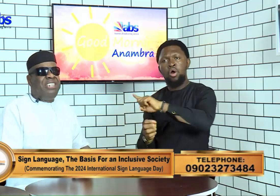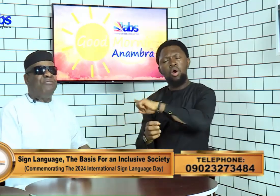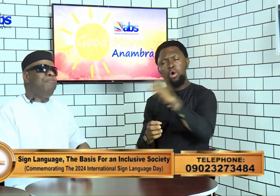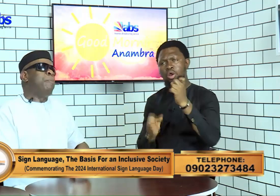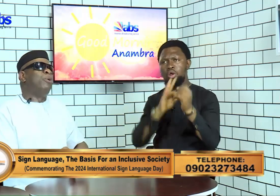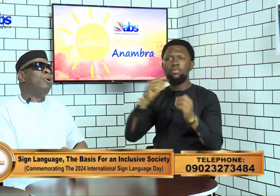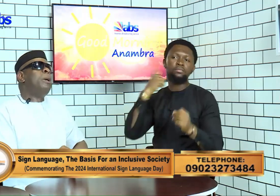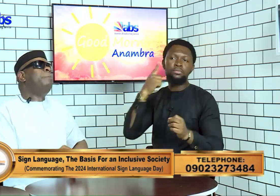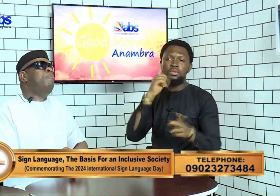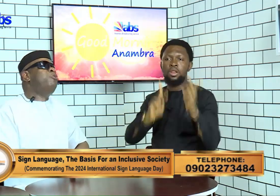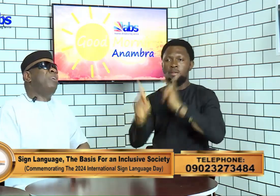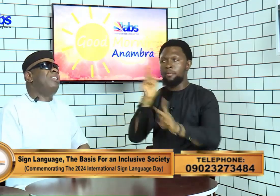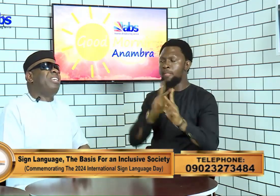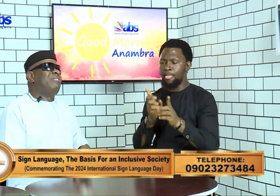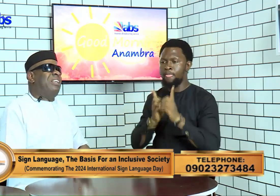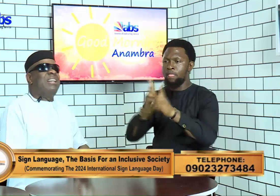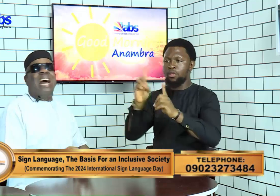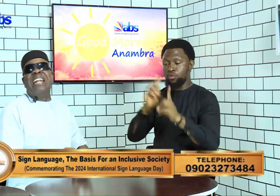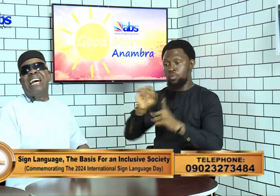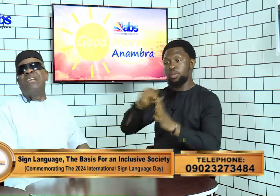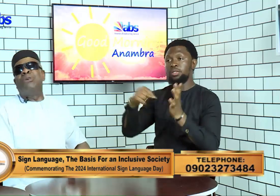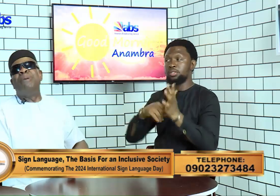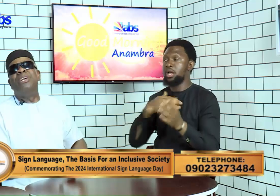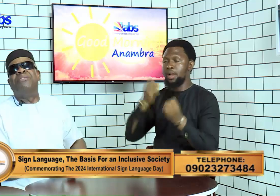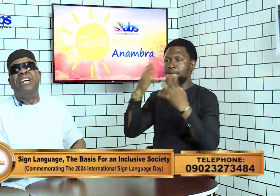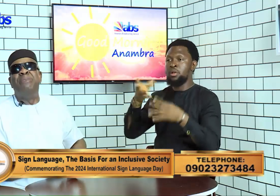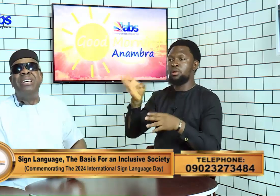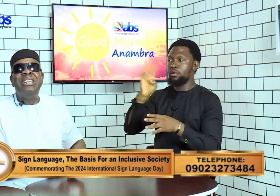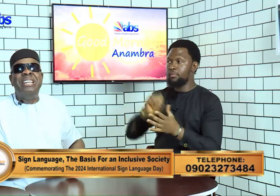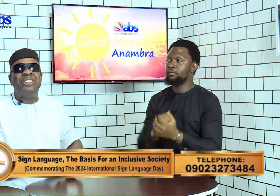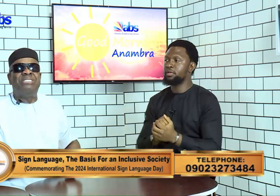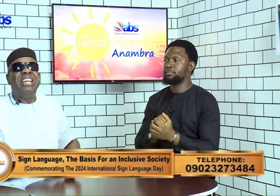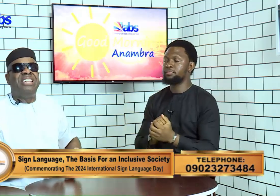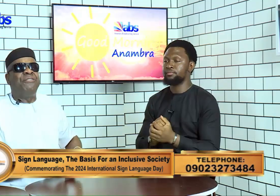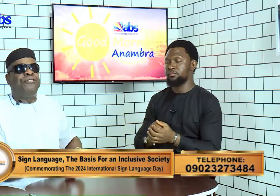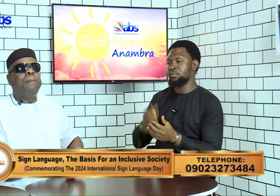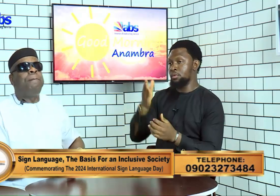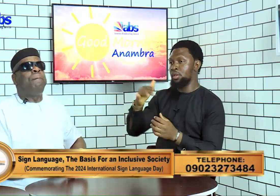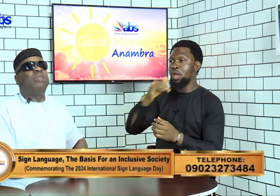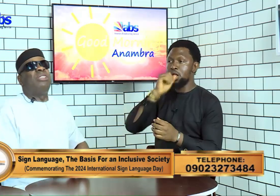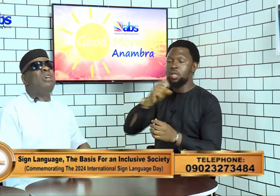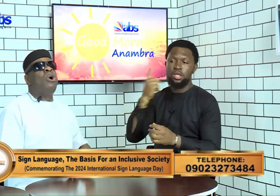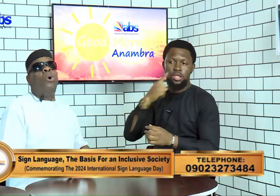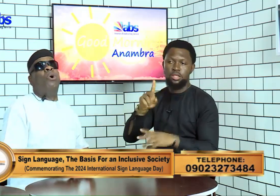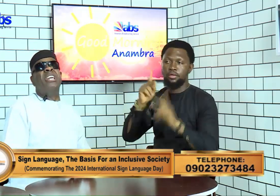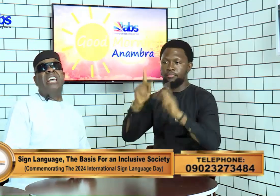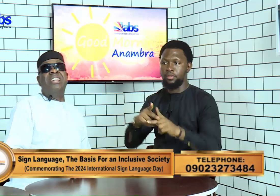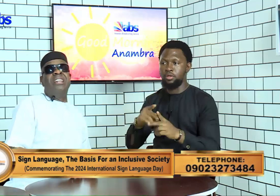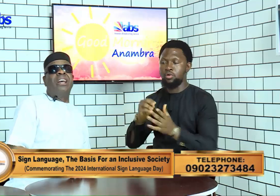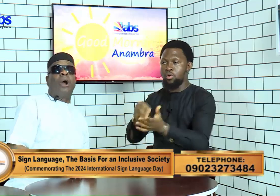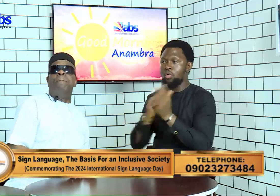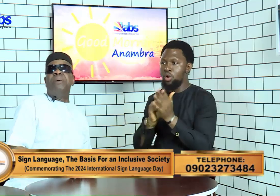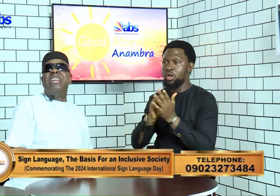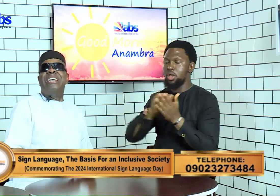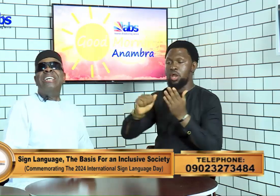of deaf people doing this, and there are so many of them. There is a deaf person owning